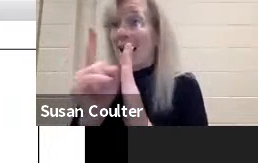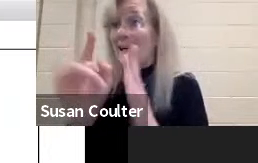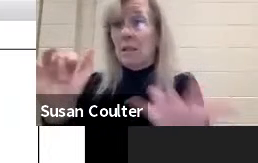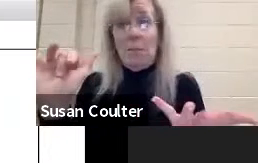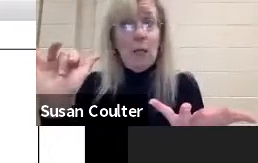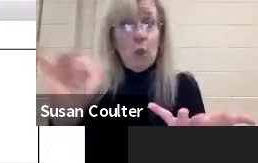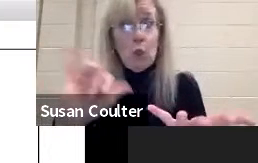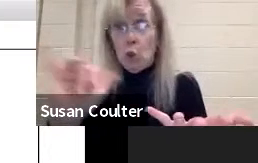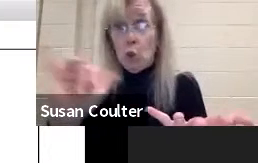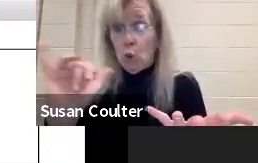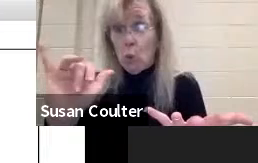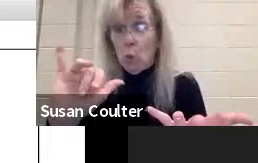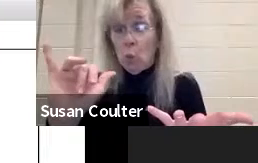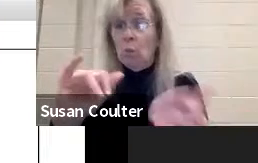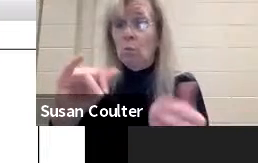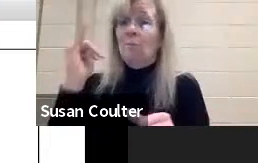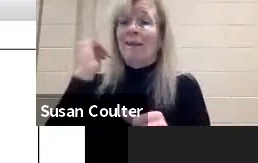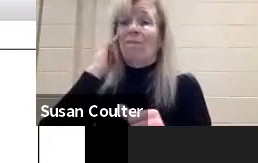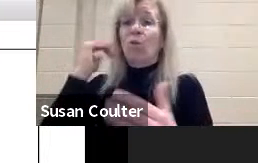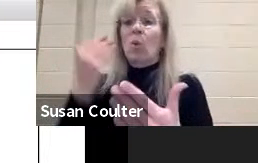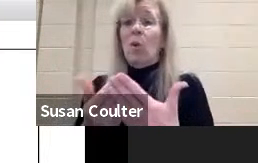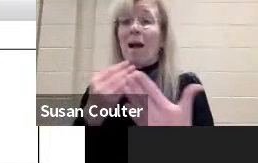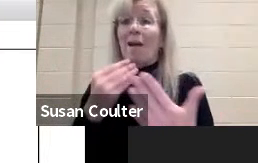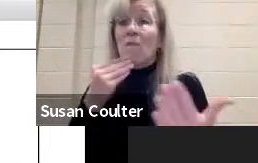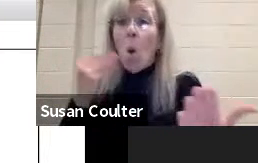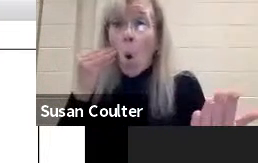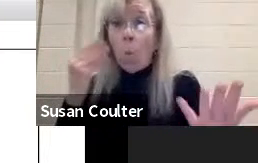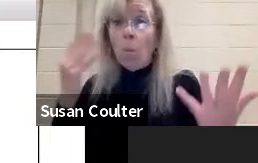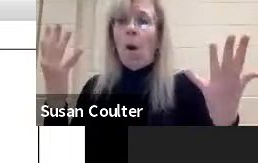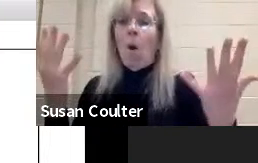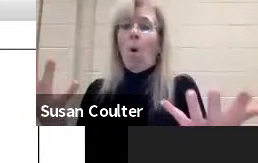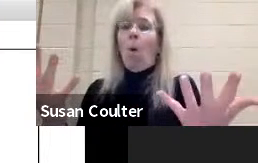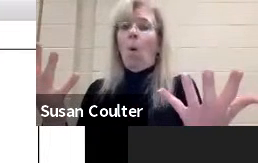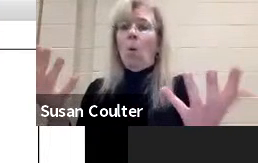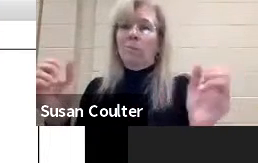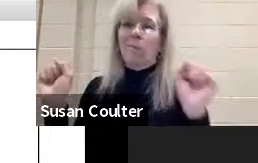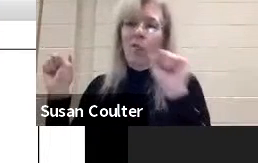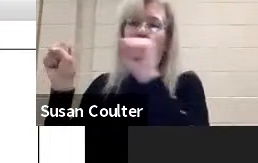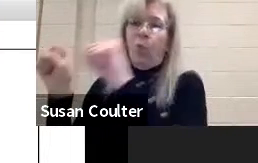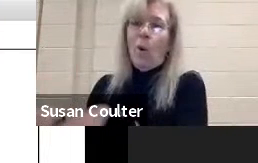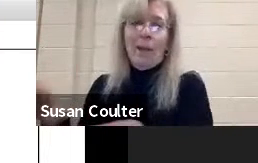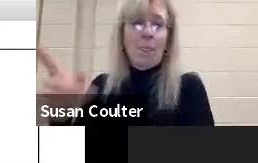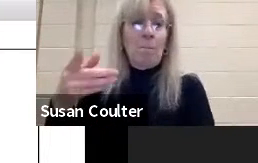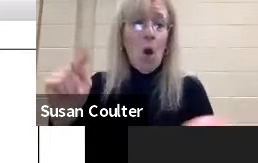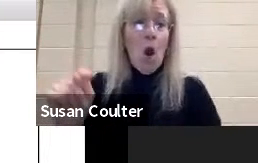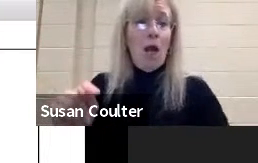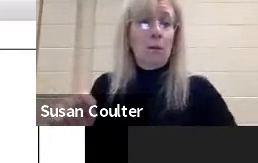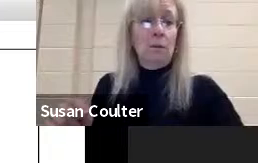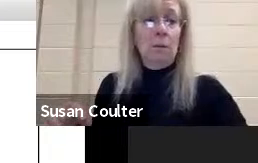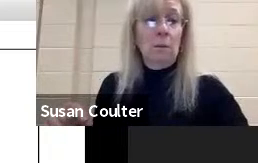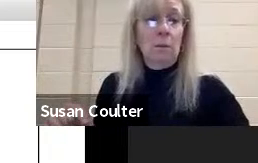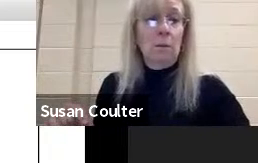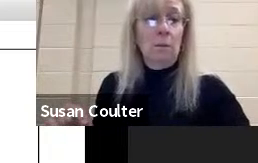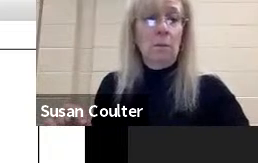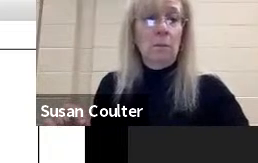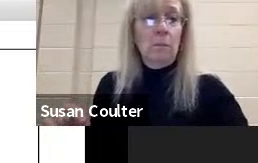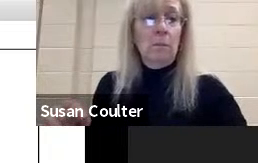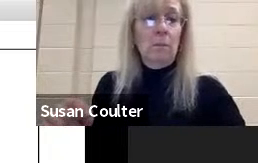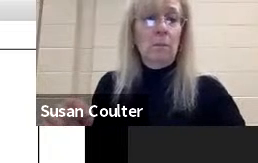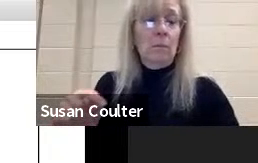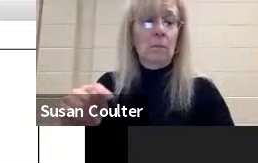the last minute too. If you ride home, oh, let's throw it in the pot.